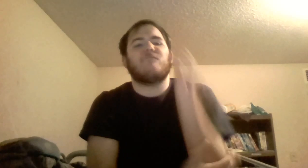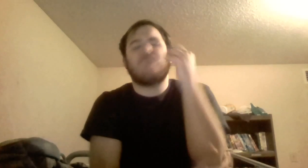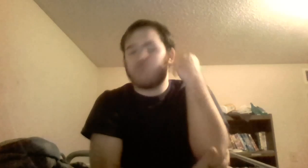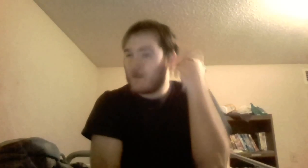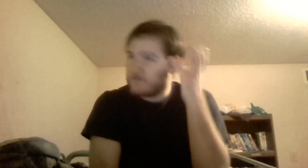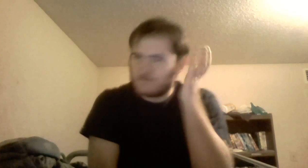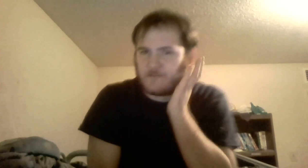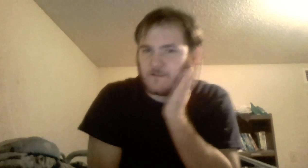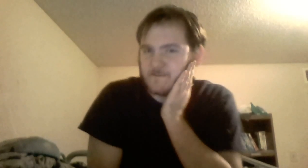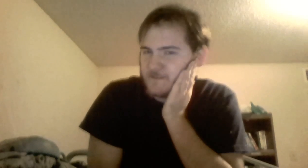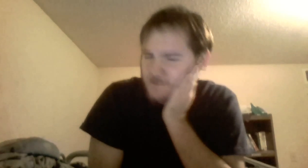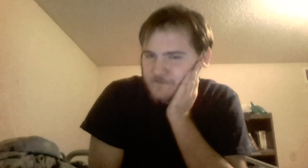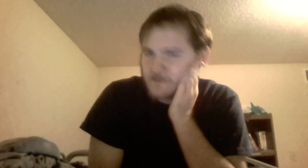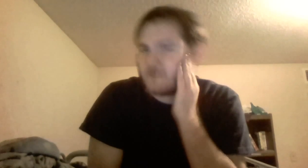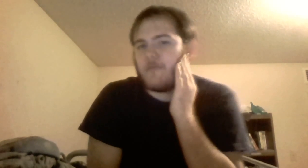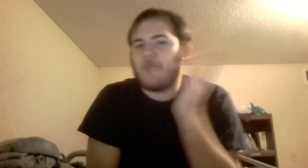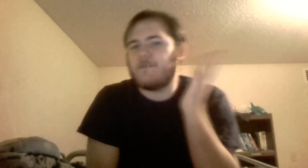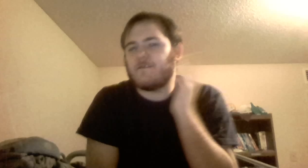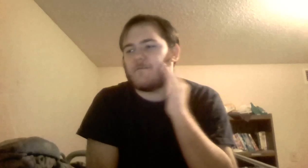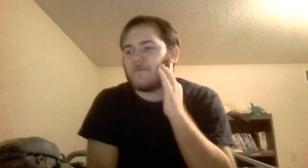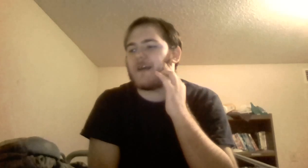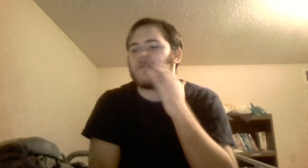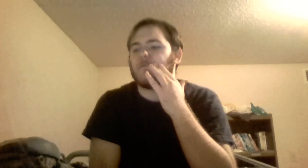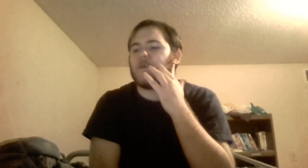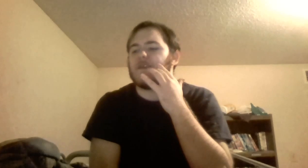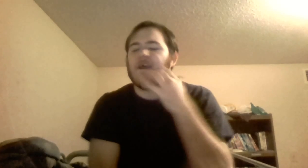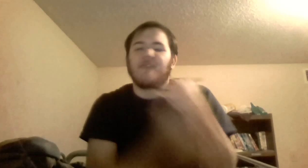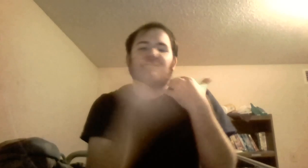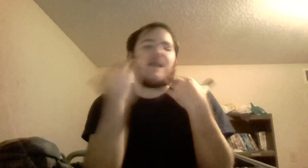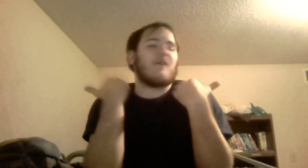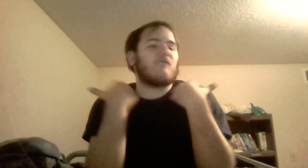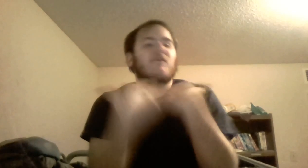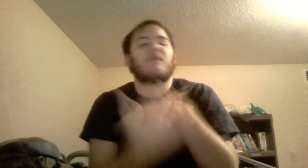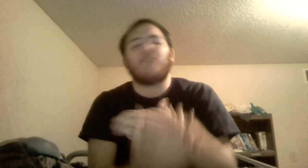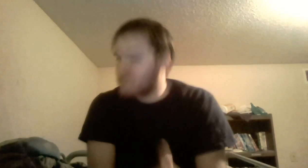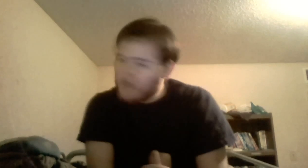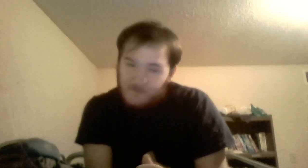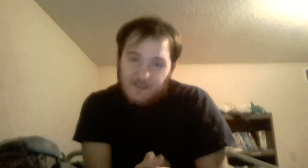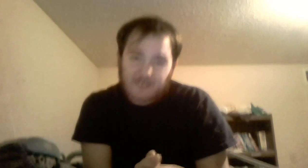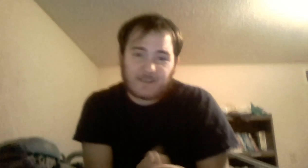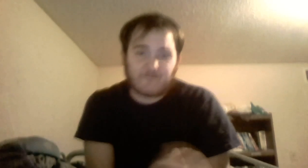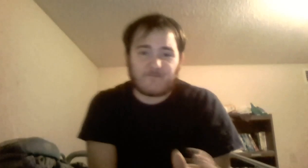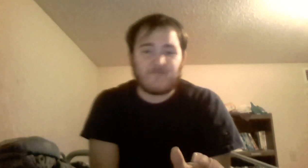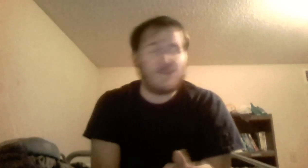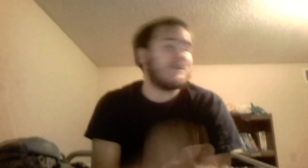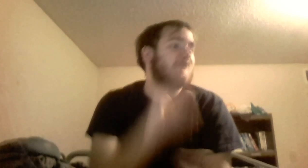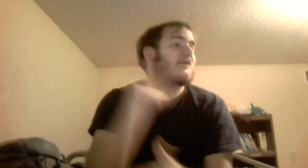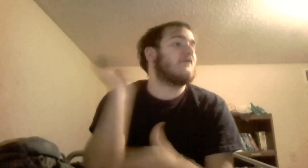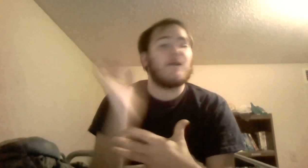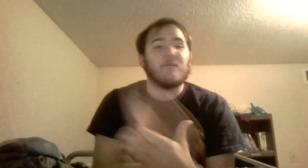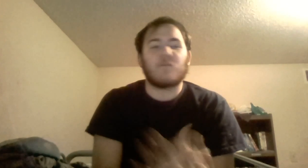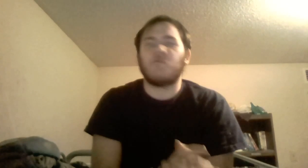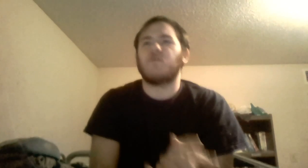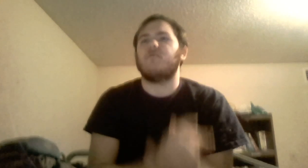Russell, and, you know, our family, we're going go, maybe you should be in the house. And then, they go for this big routine, and then he's talking more about